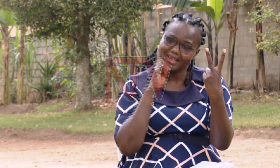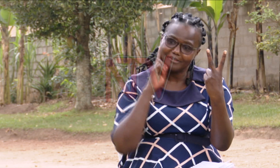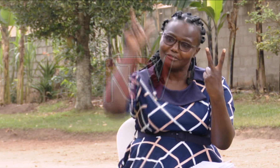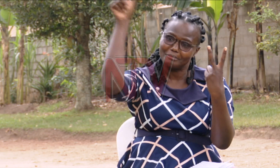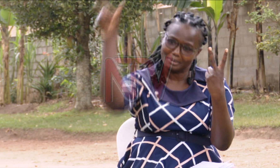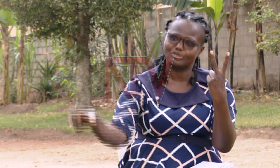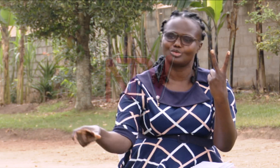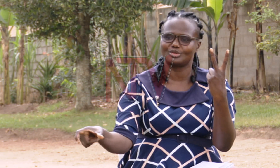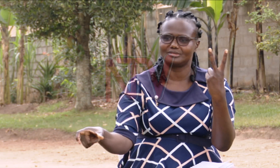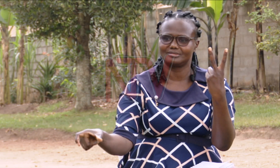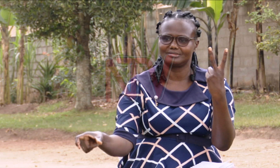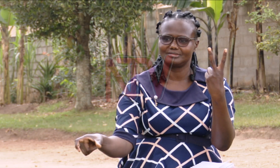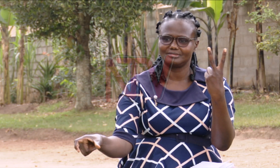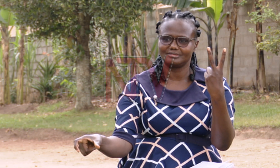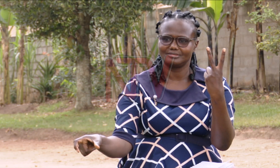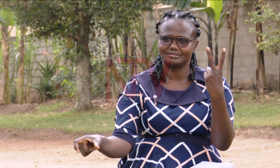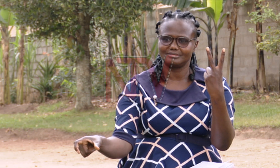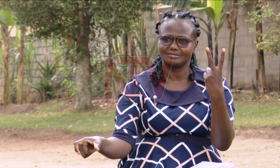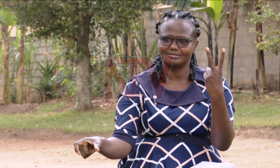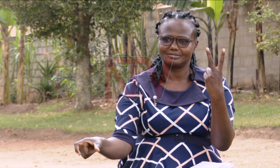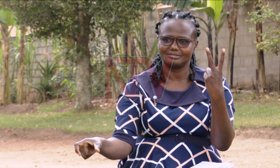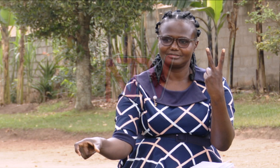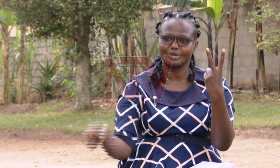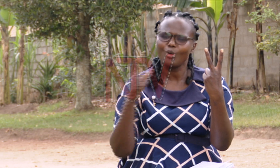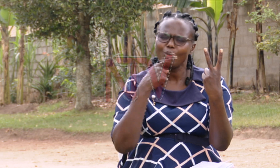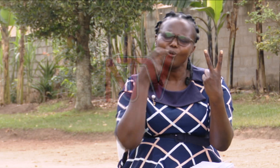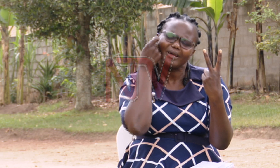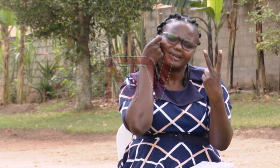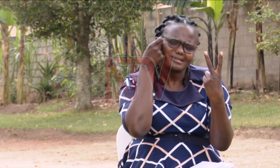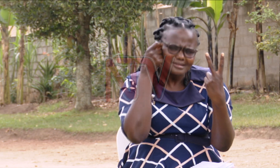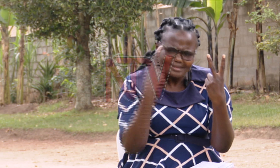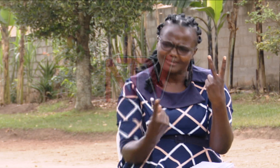Two, we shall have another deaf person